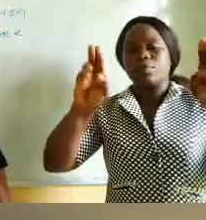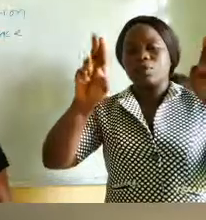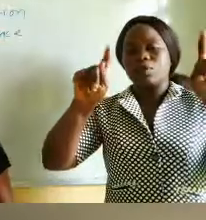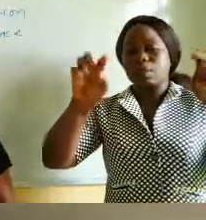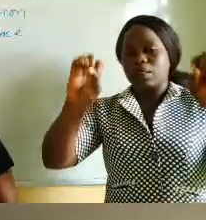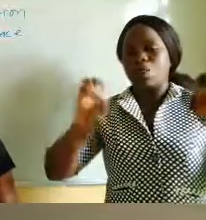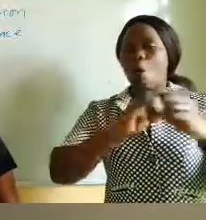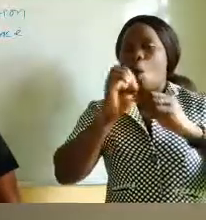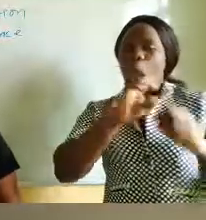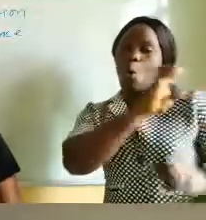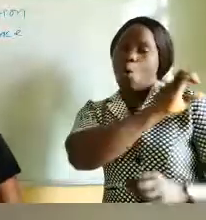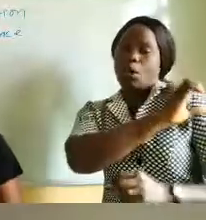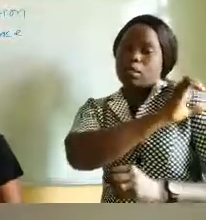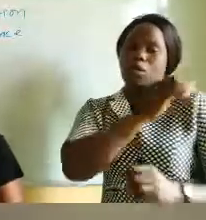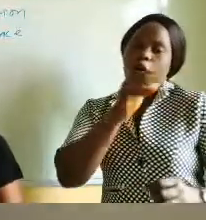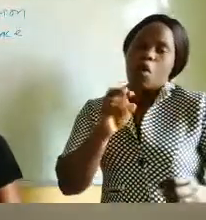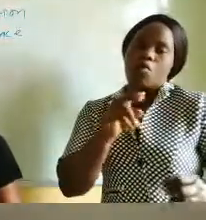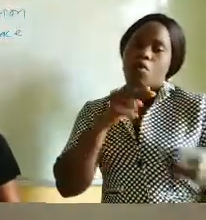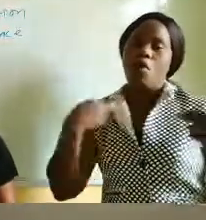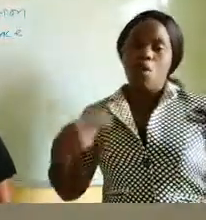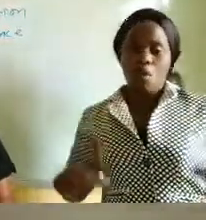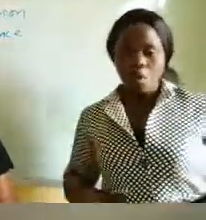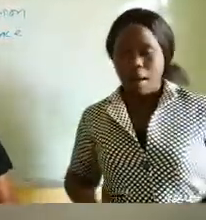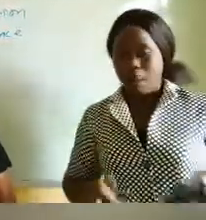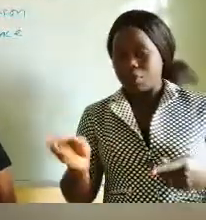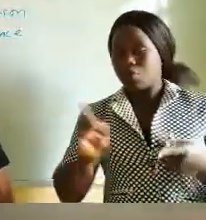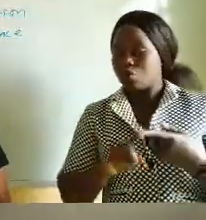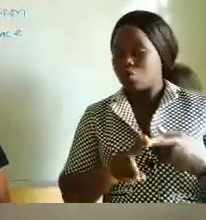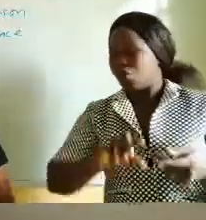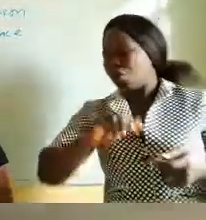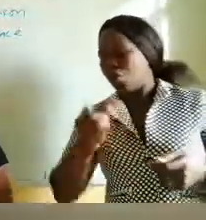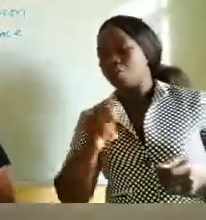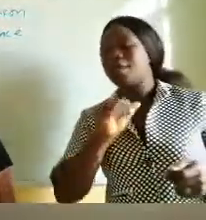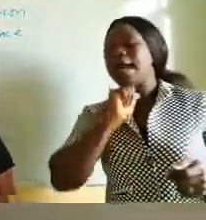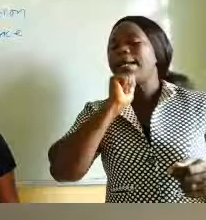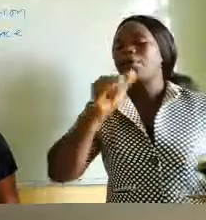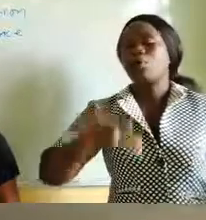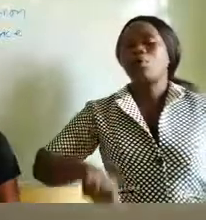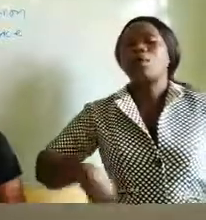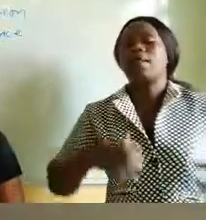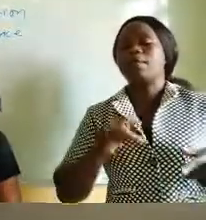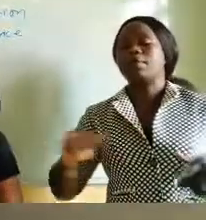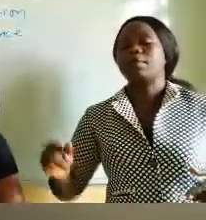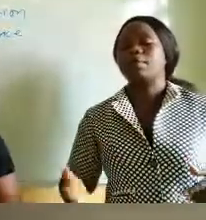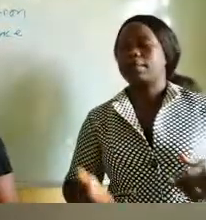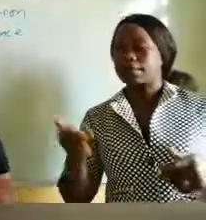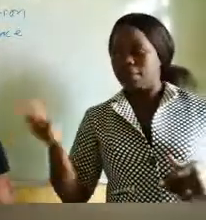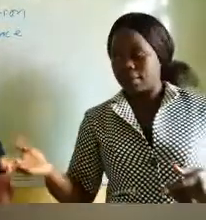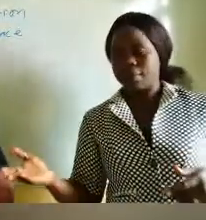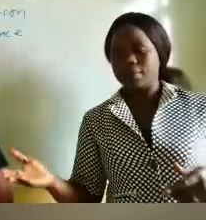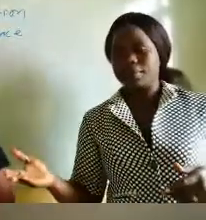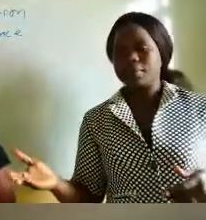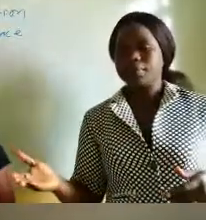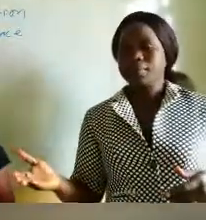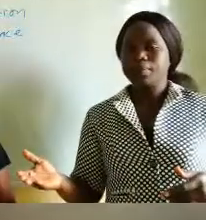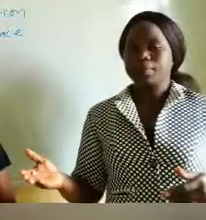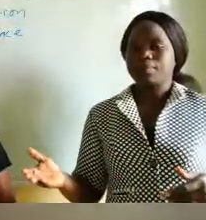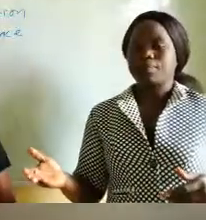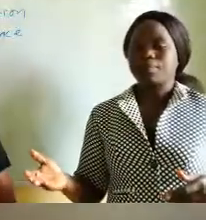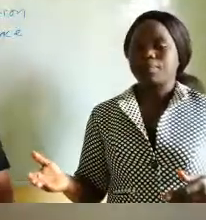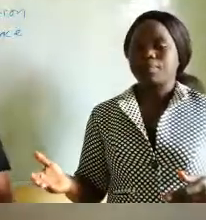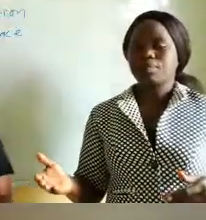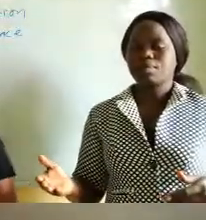an human being to a non-living thing, something that is not human. You give their characteristics,